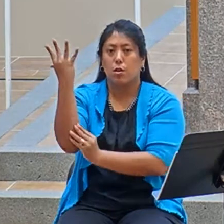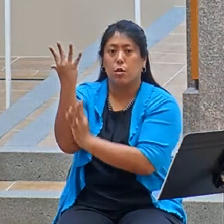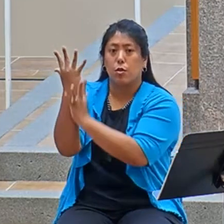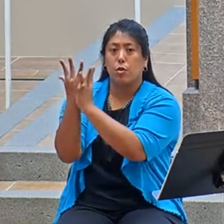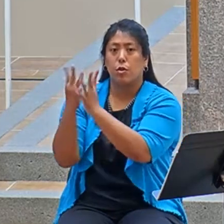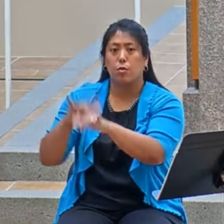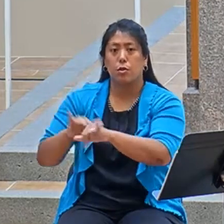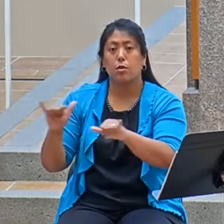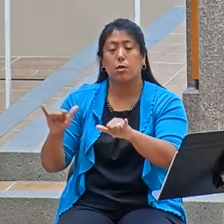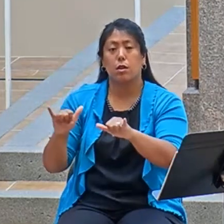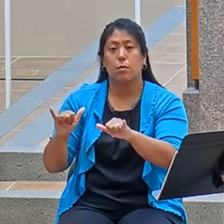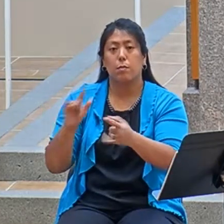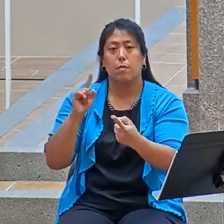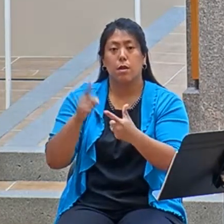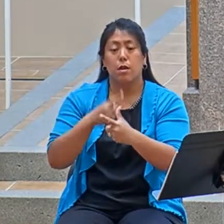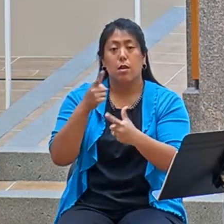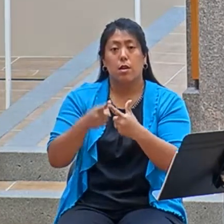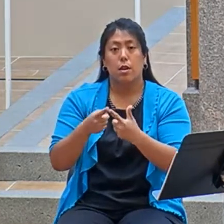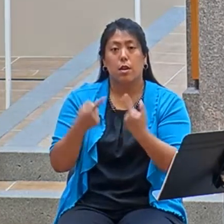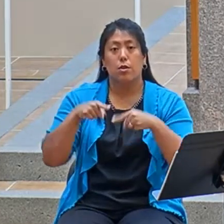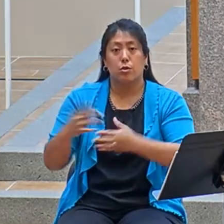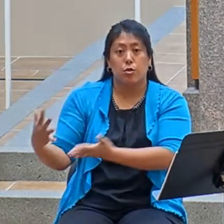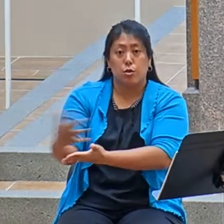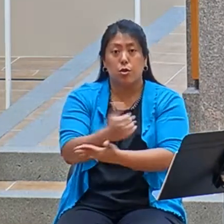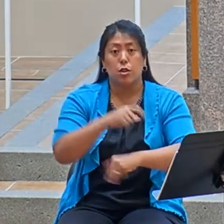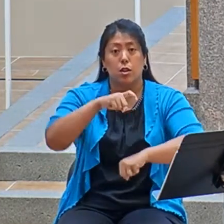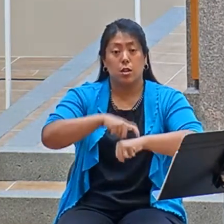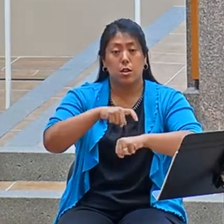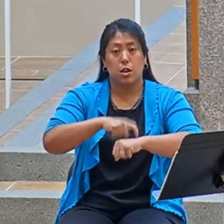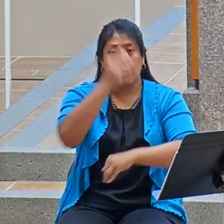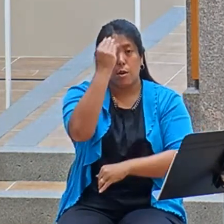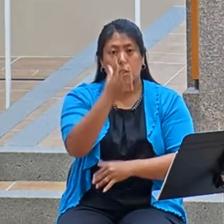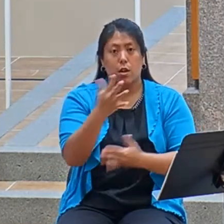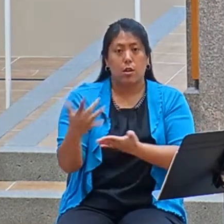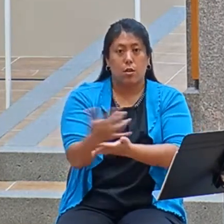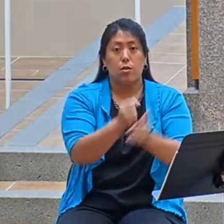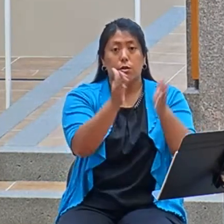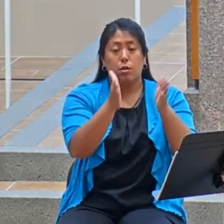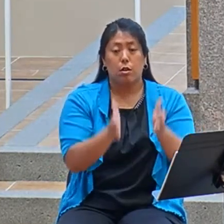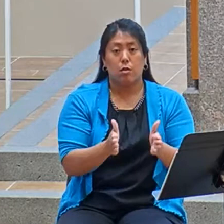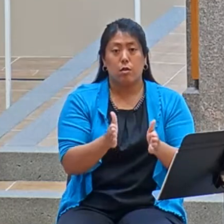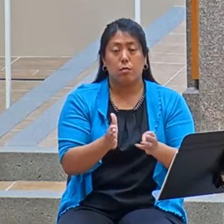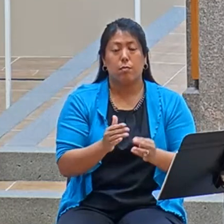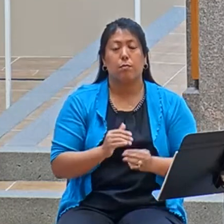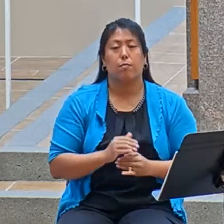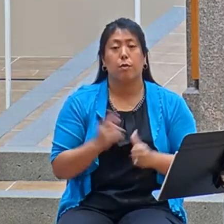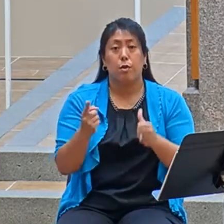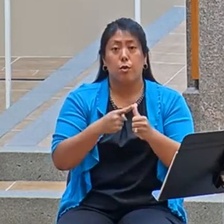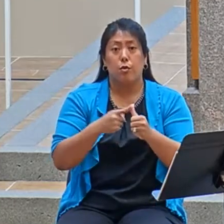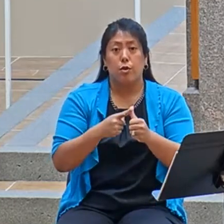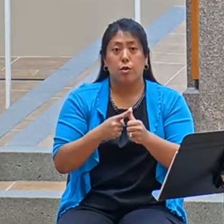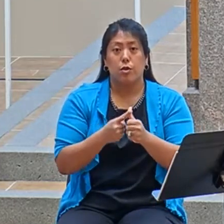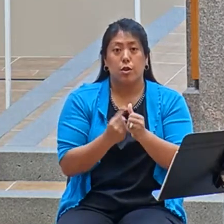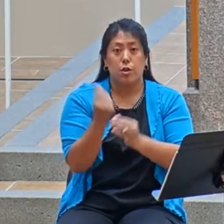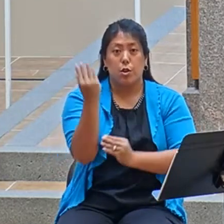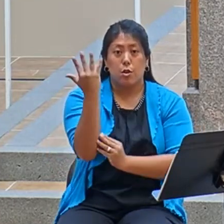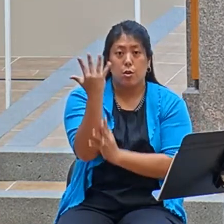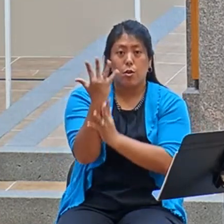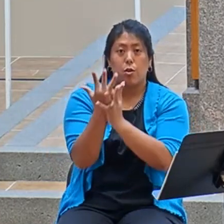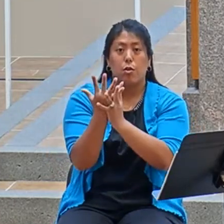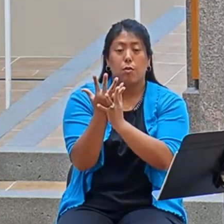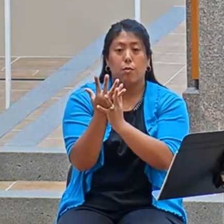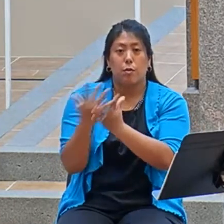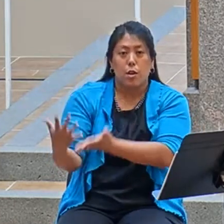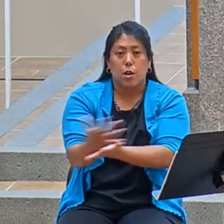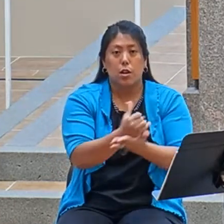harvest. Then at harvest time I will say to the harvesters, first collect the weeds and tie them in bundles